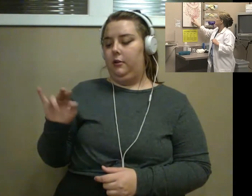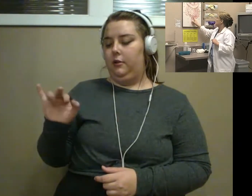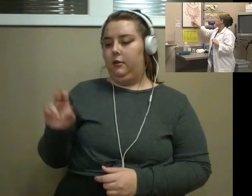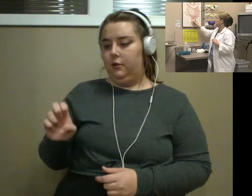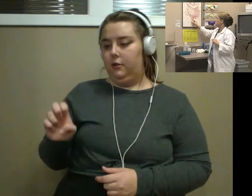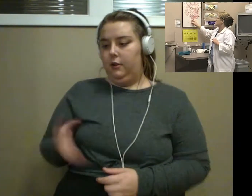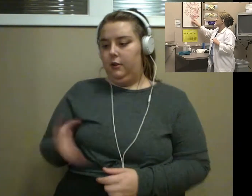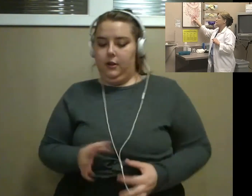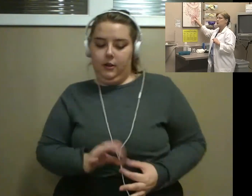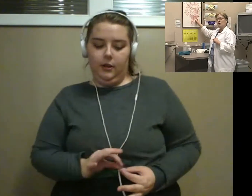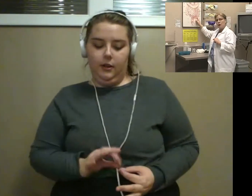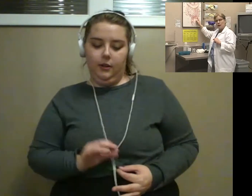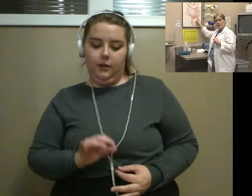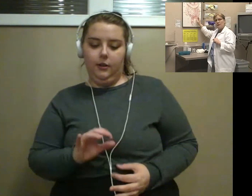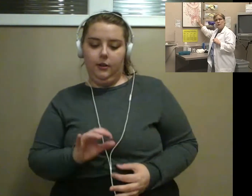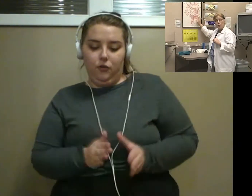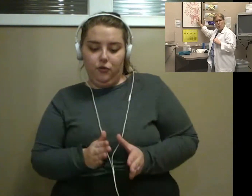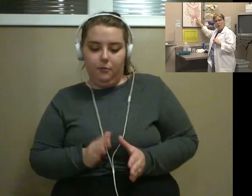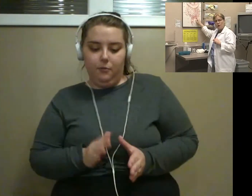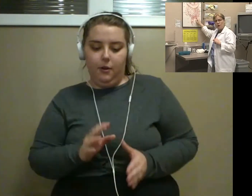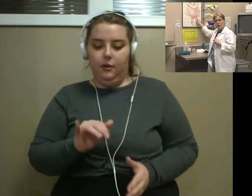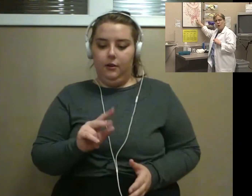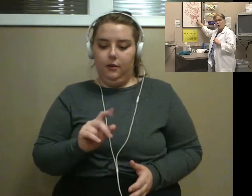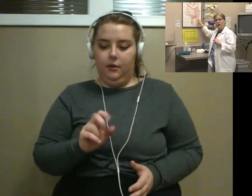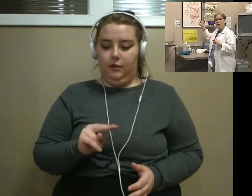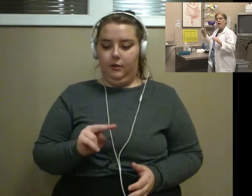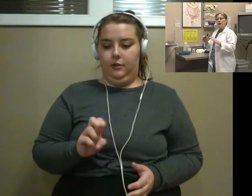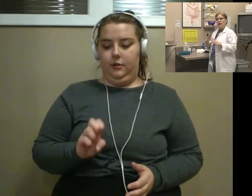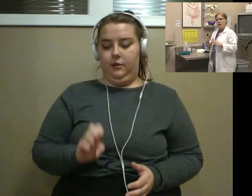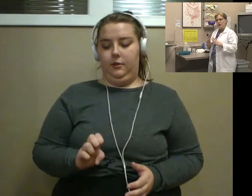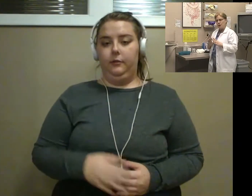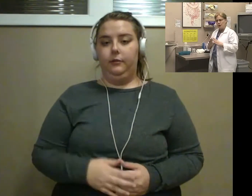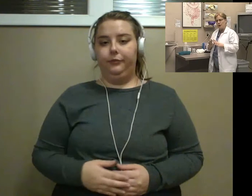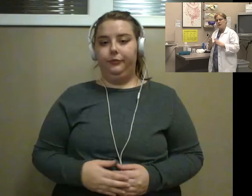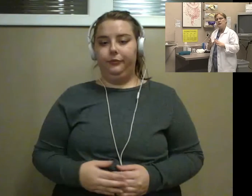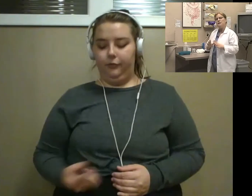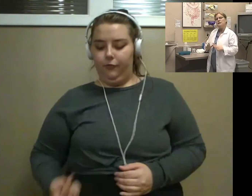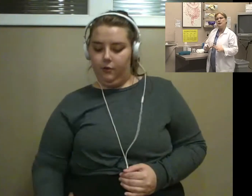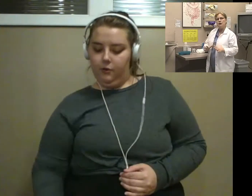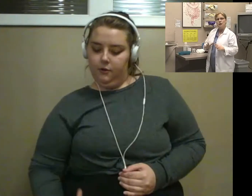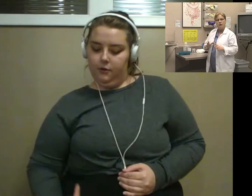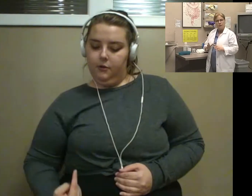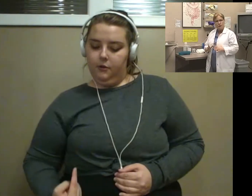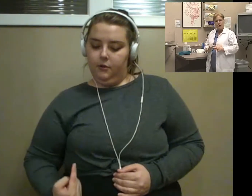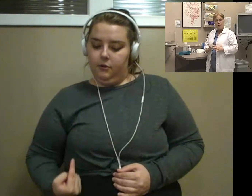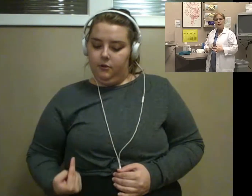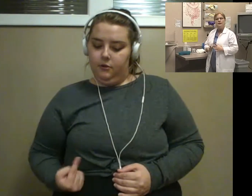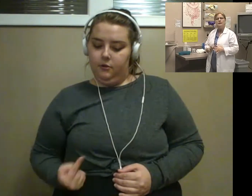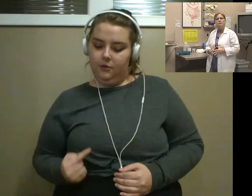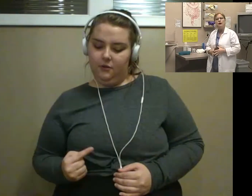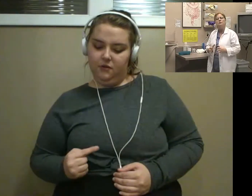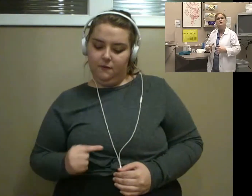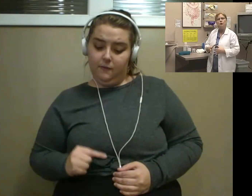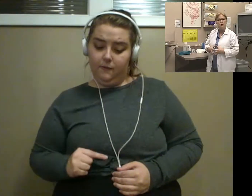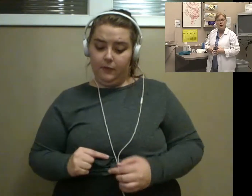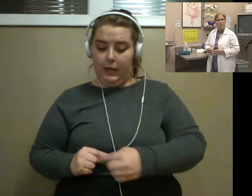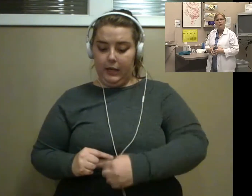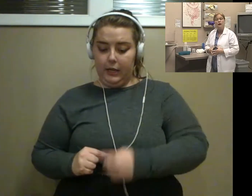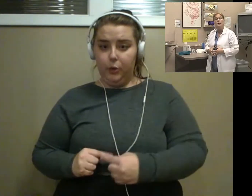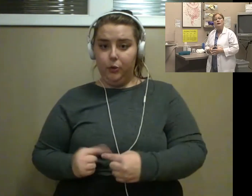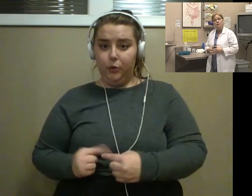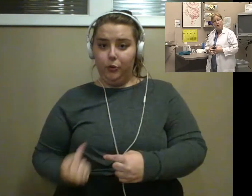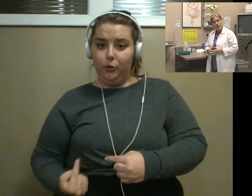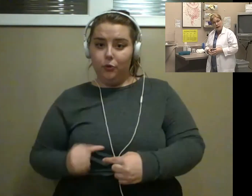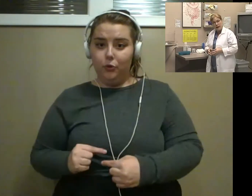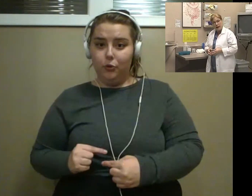doing this, and he's turning some of the corners in the colon, there's a sensation of fullness and sometimes some